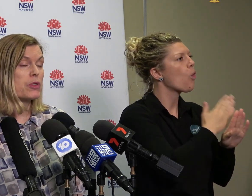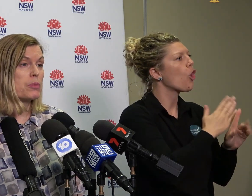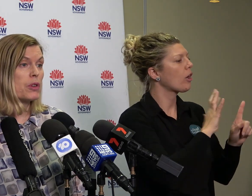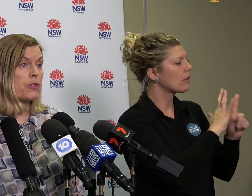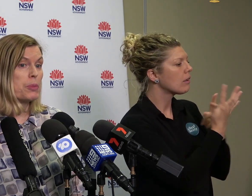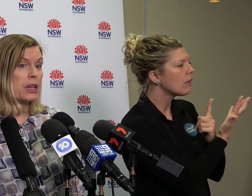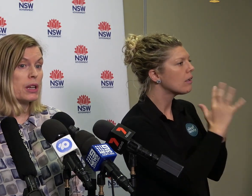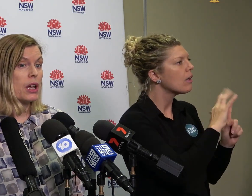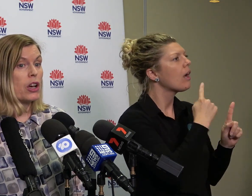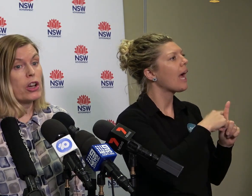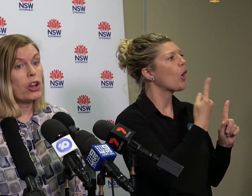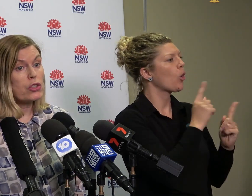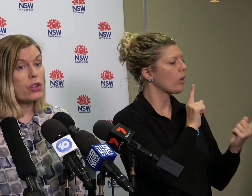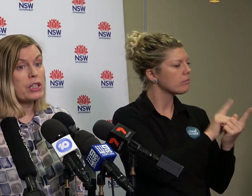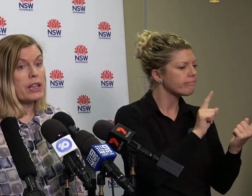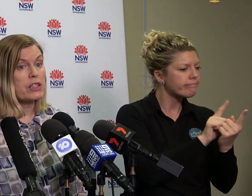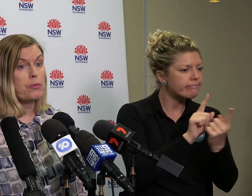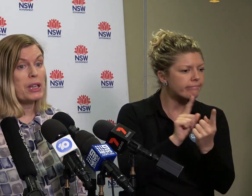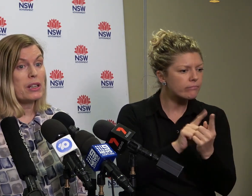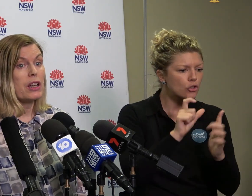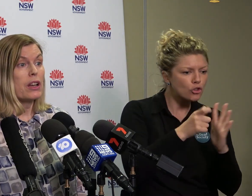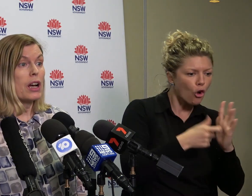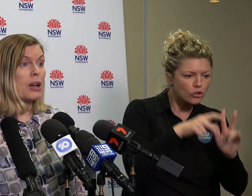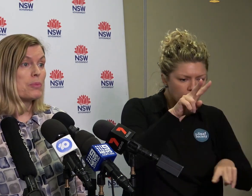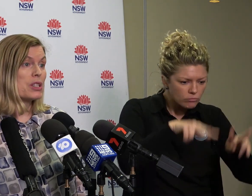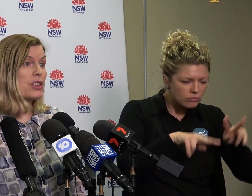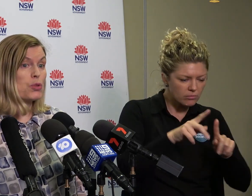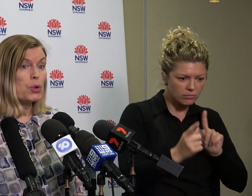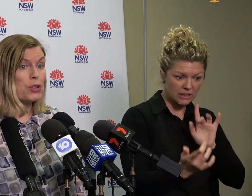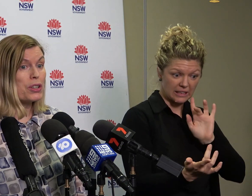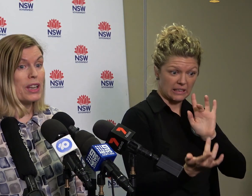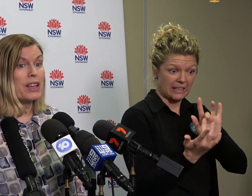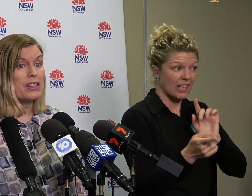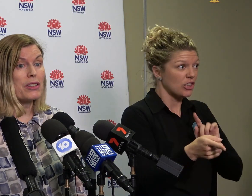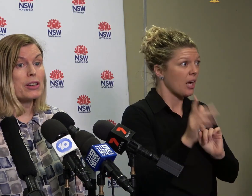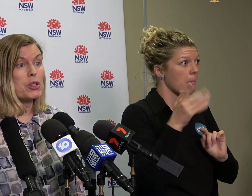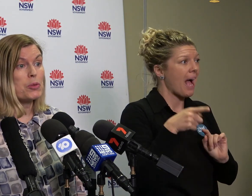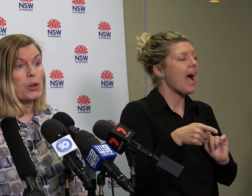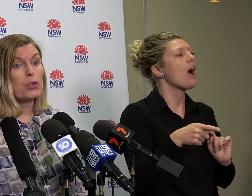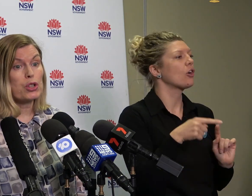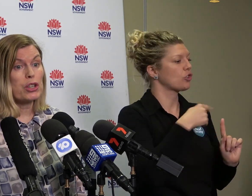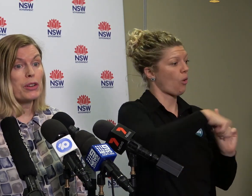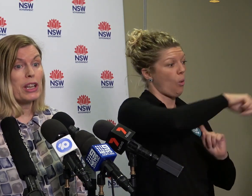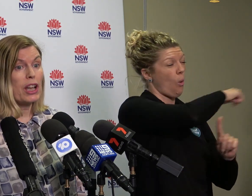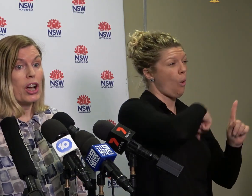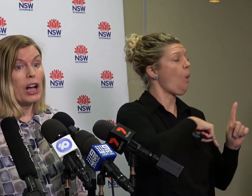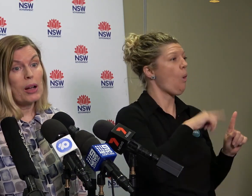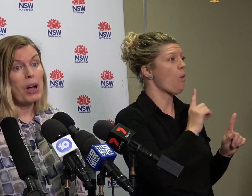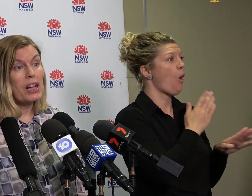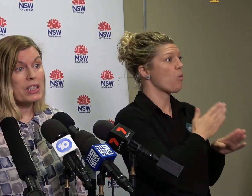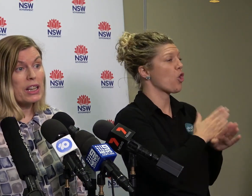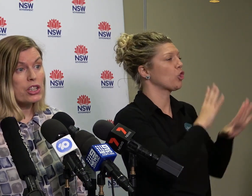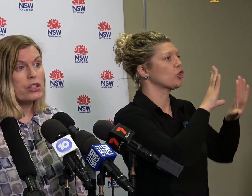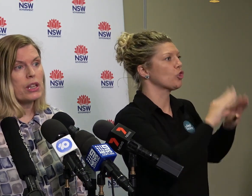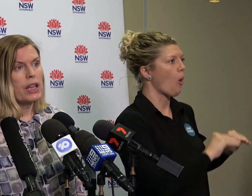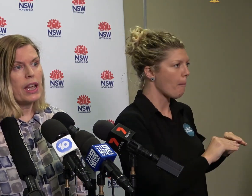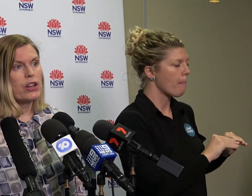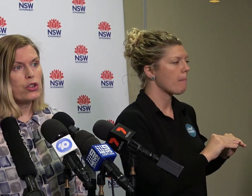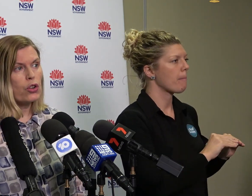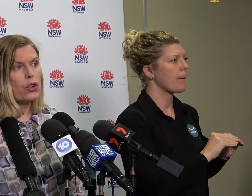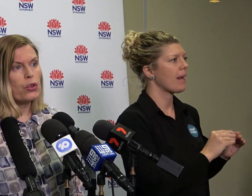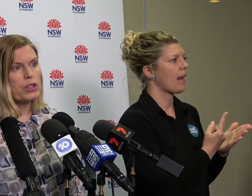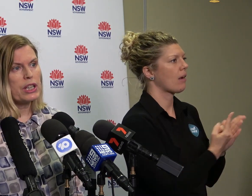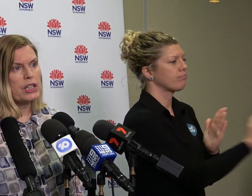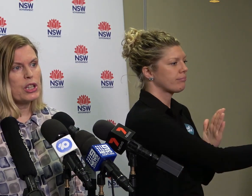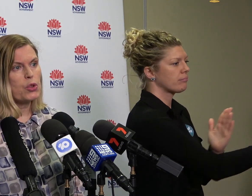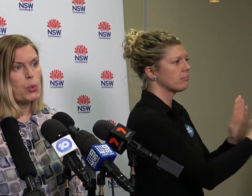a number of them have been close contacts, have been ceased work and are under precautionary isolation and